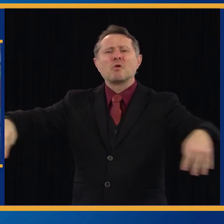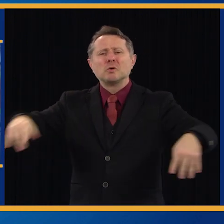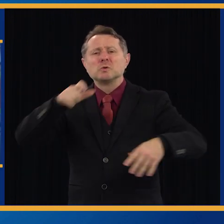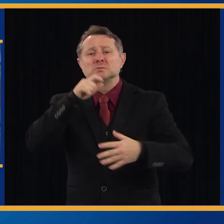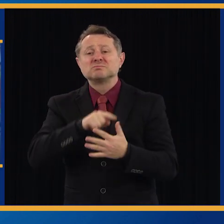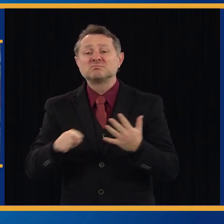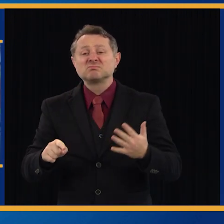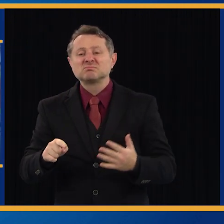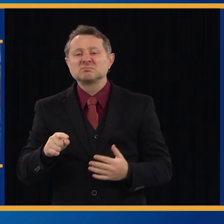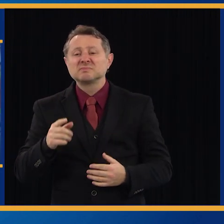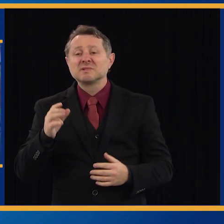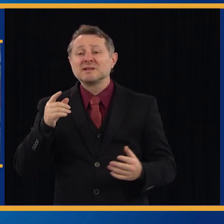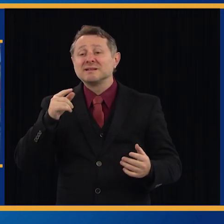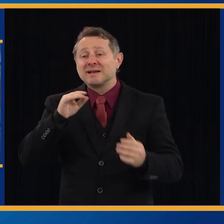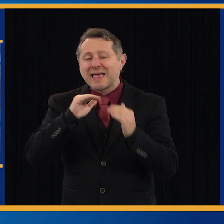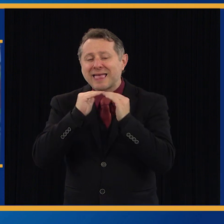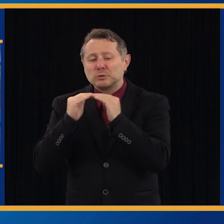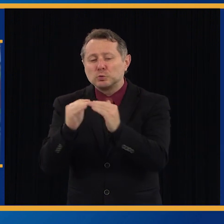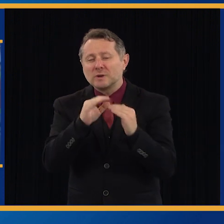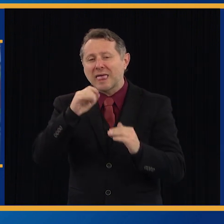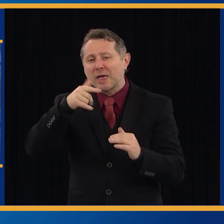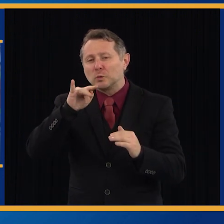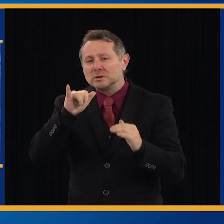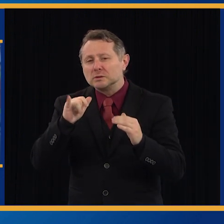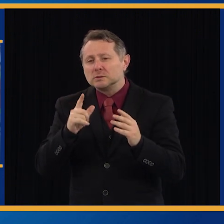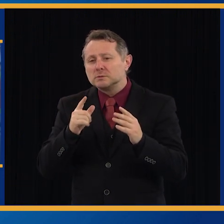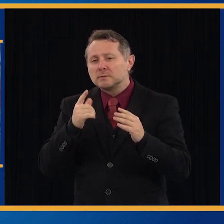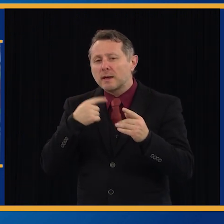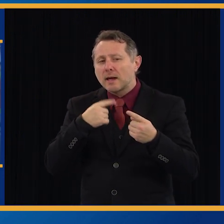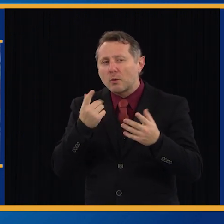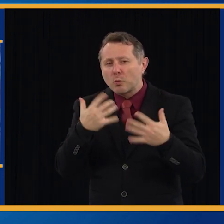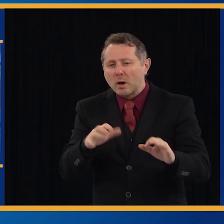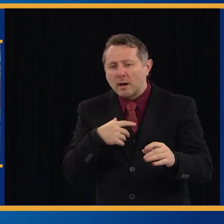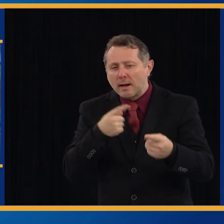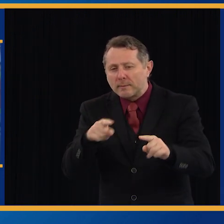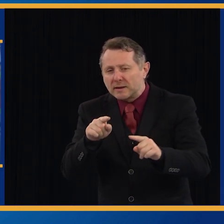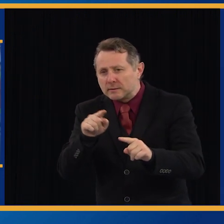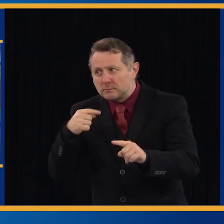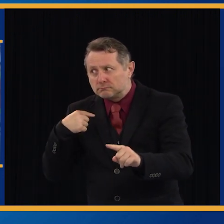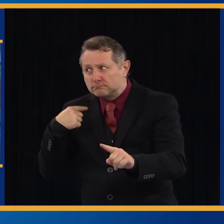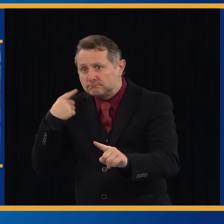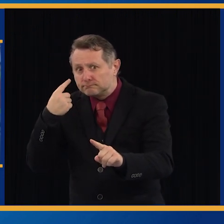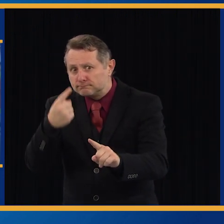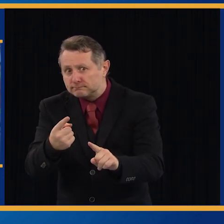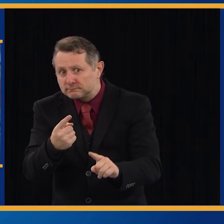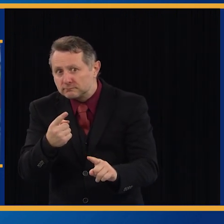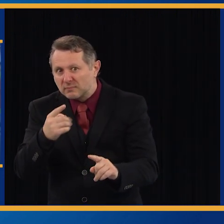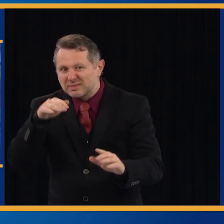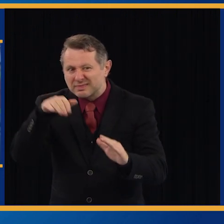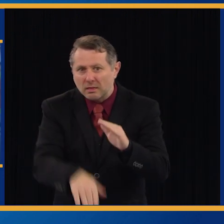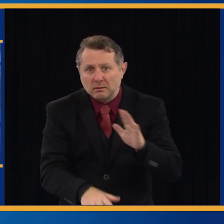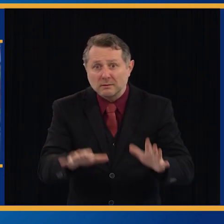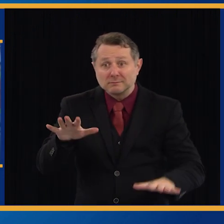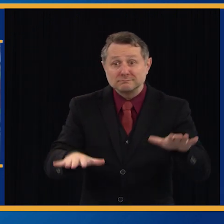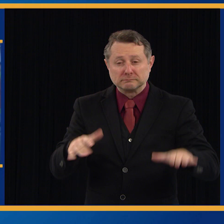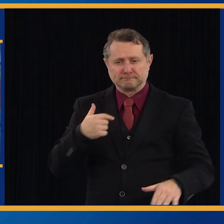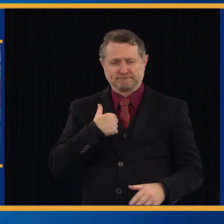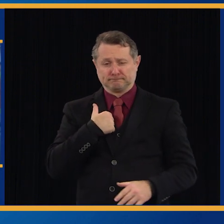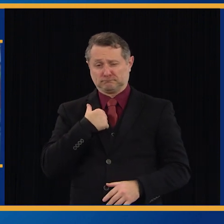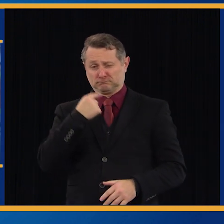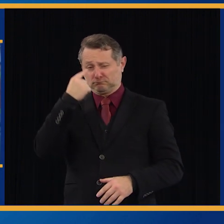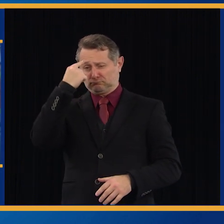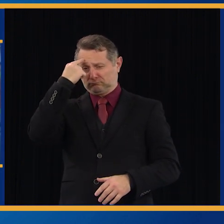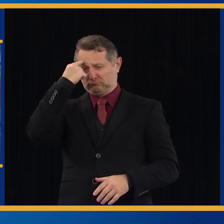equity and fairness of what has happened, I think any reasonable person would